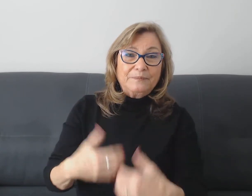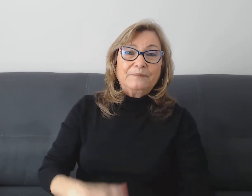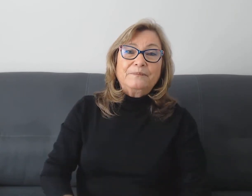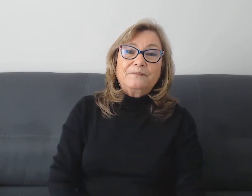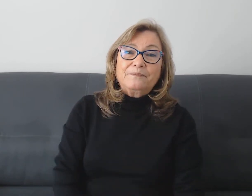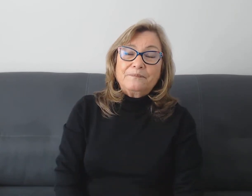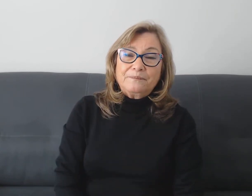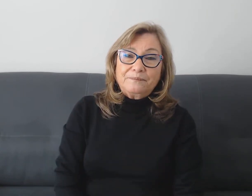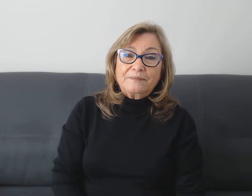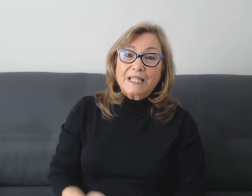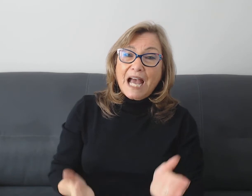Again,